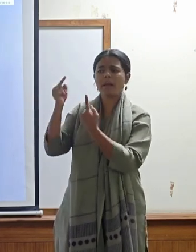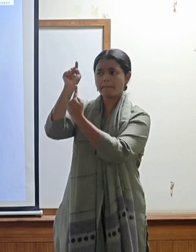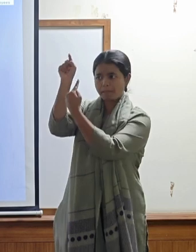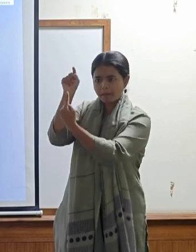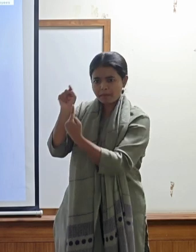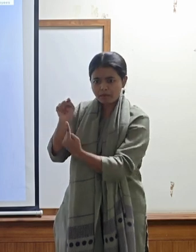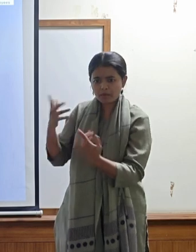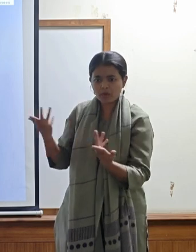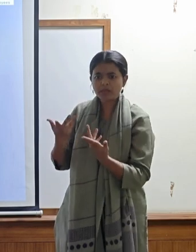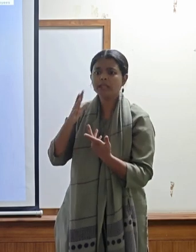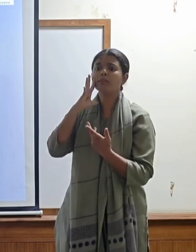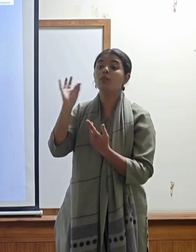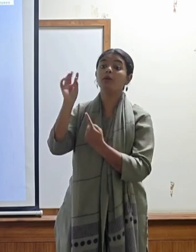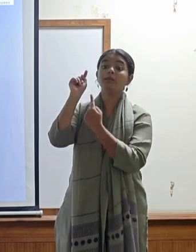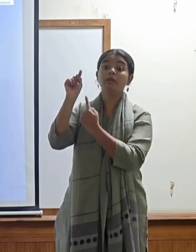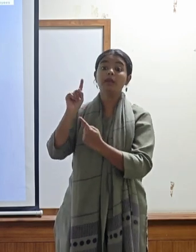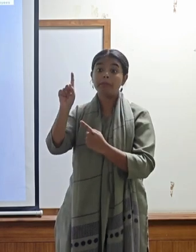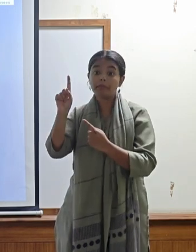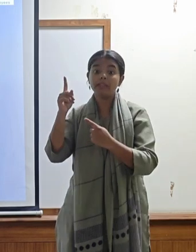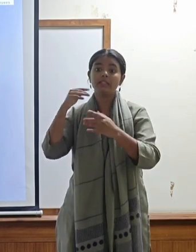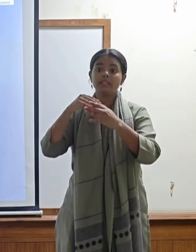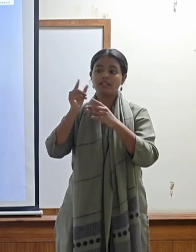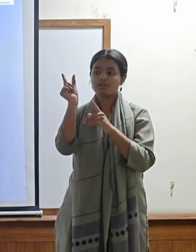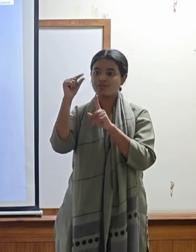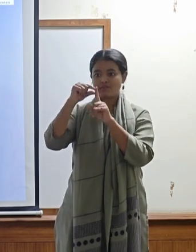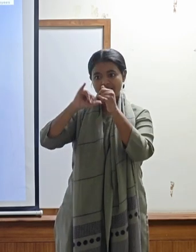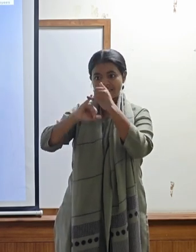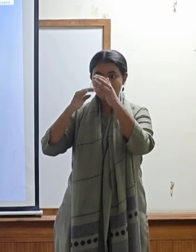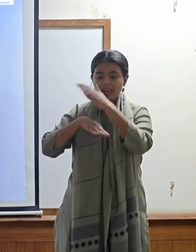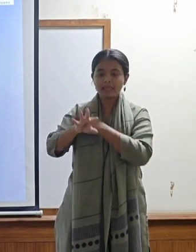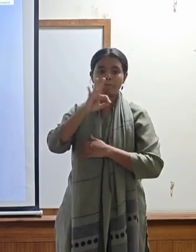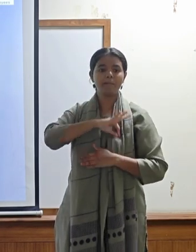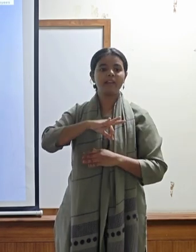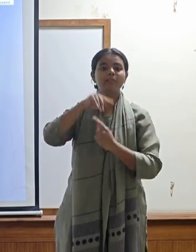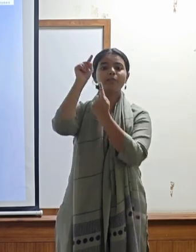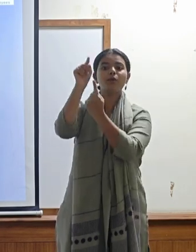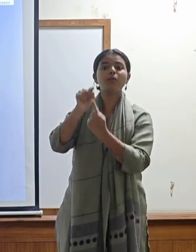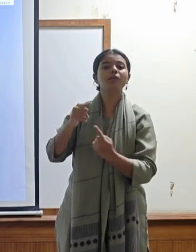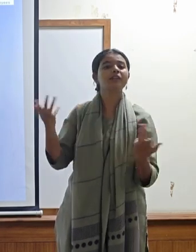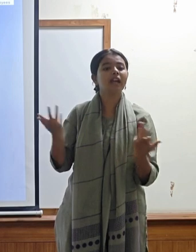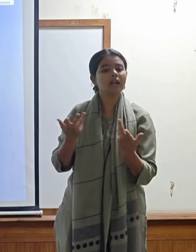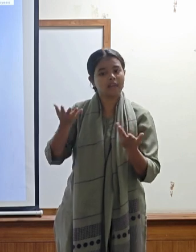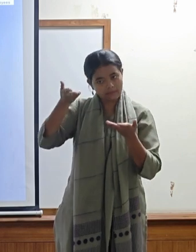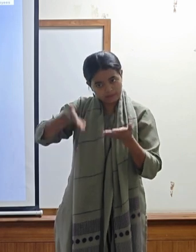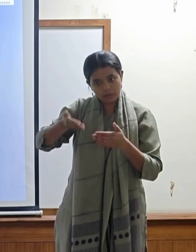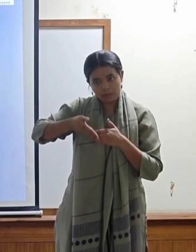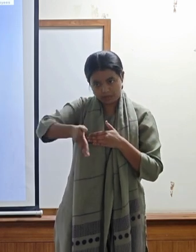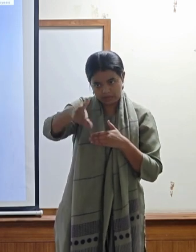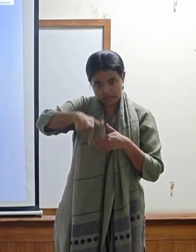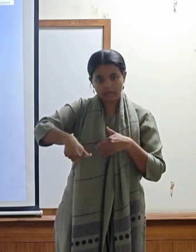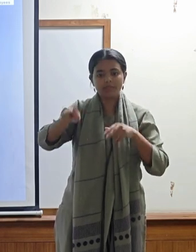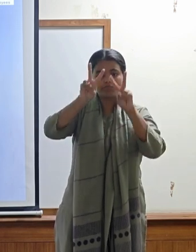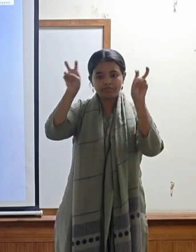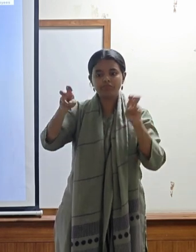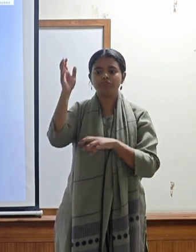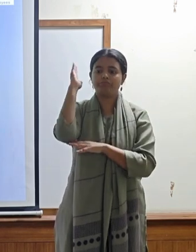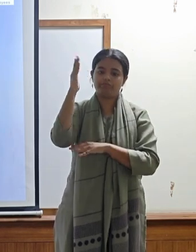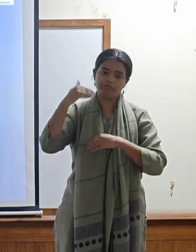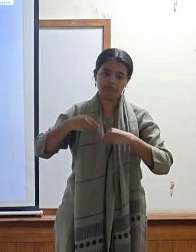the various benefits under UPS. So all this we will be dealing up in this presentation,